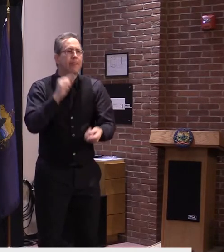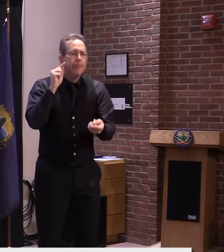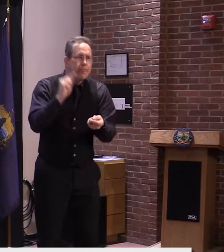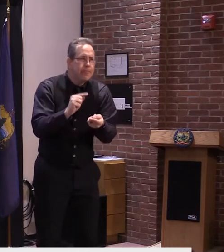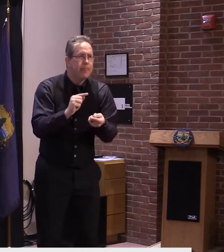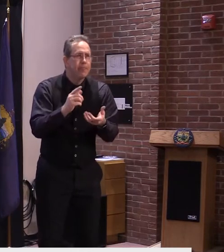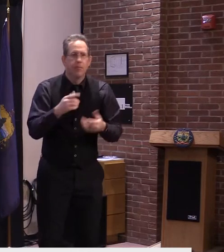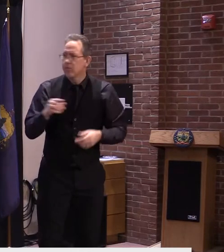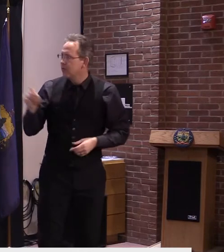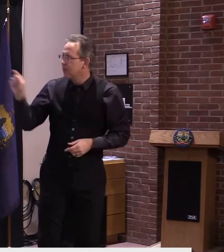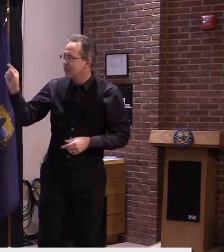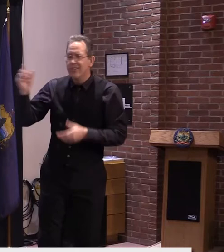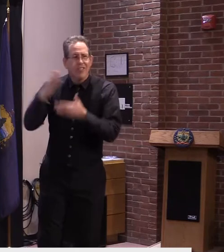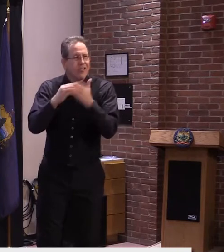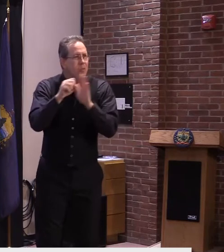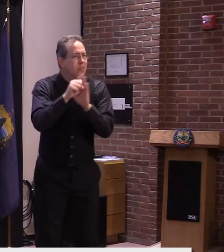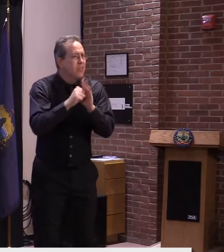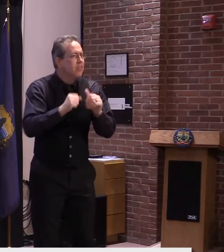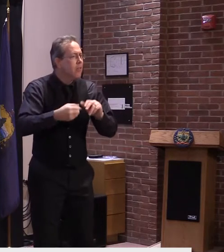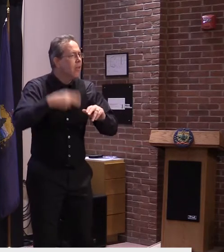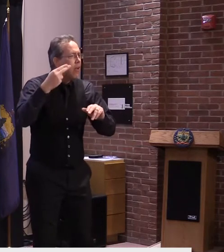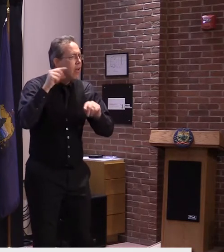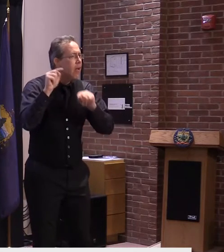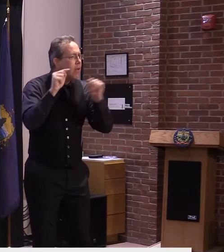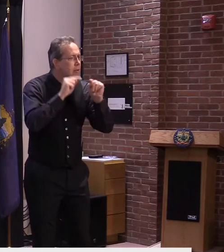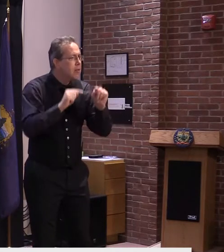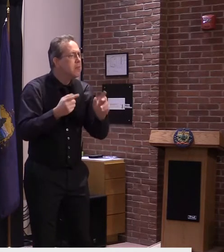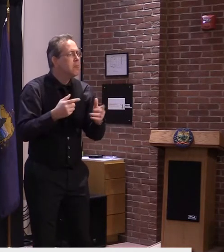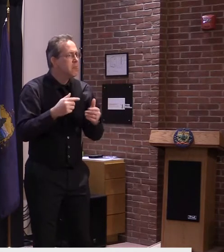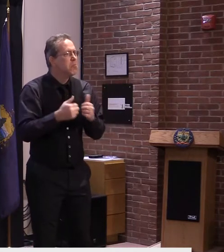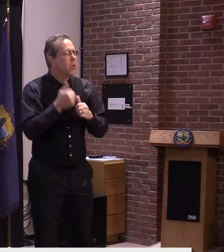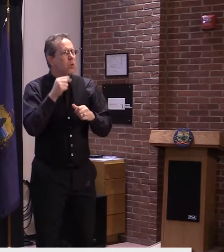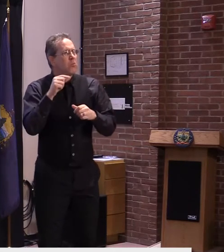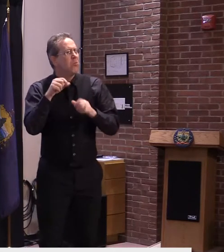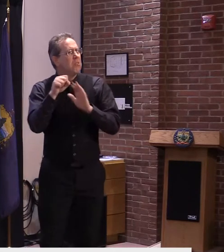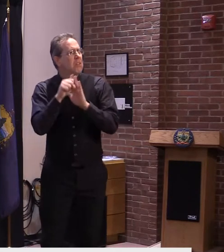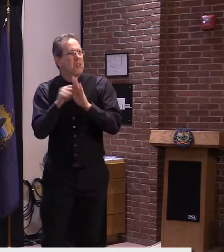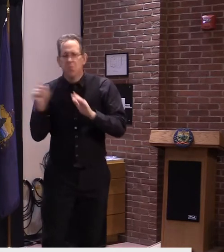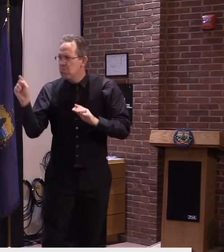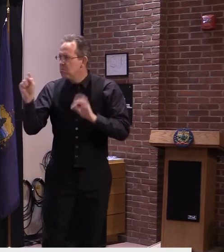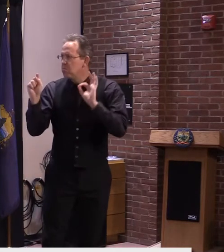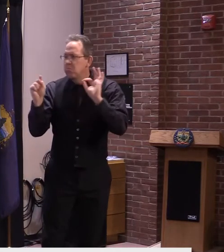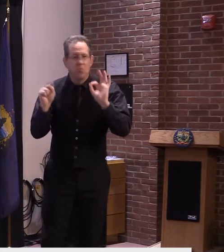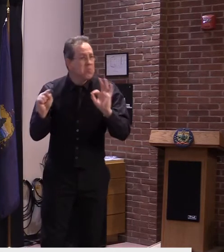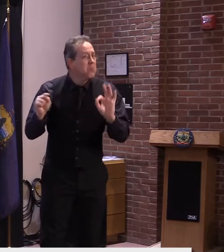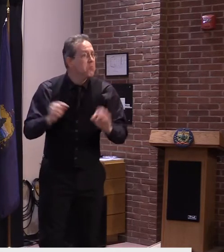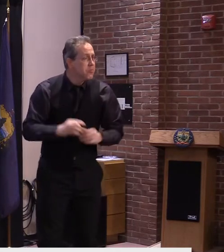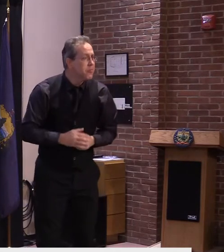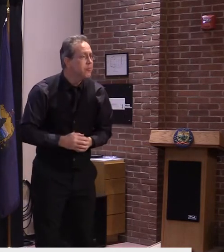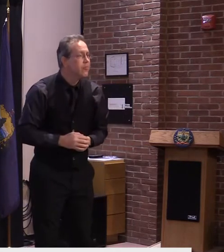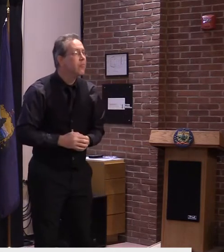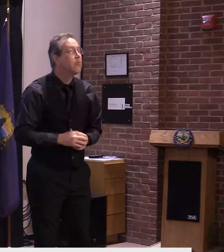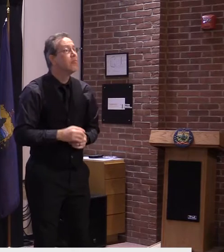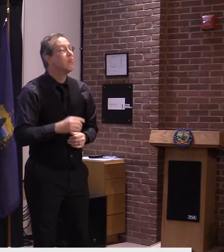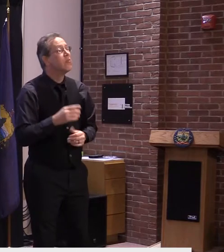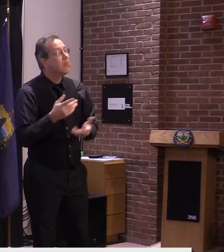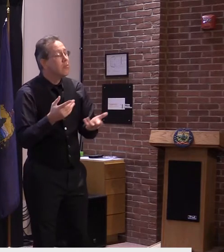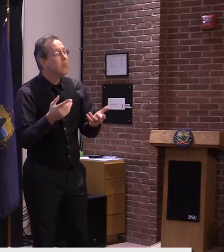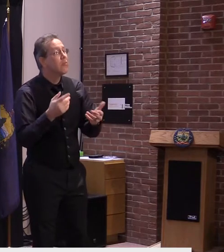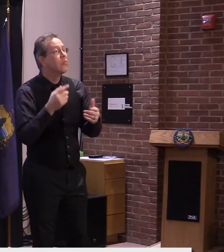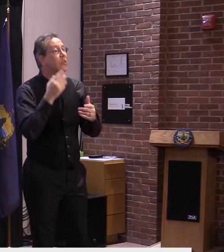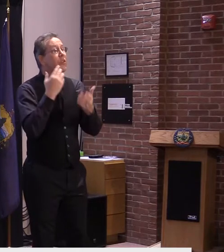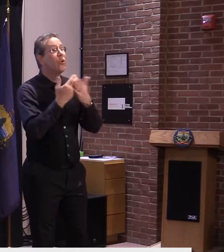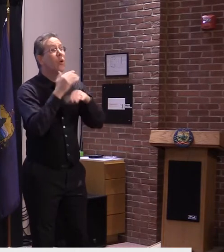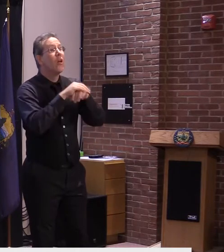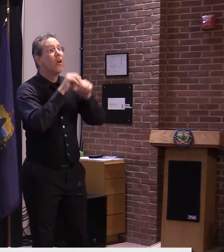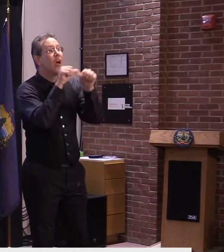decreasing pretty much and improving across much of the country, down about 46% nationwide, down 39% in New England.